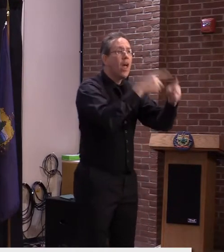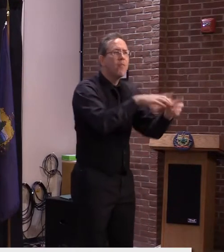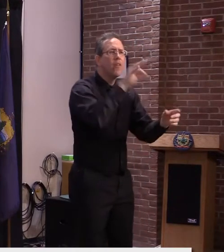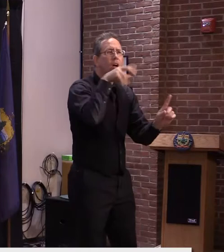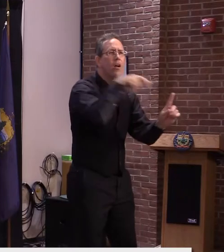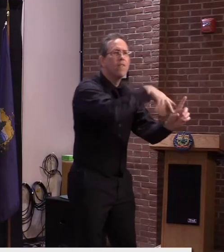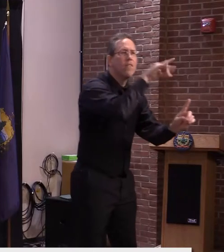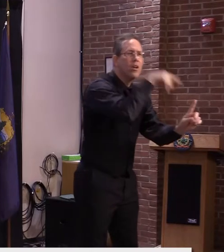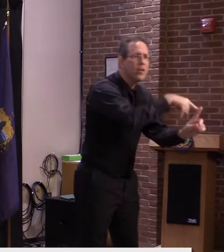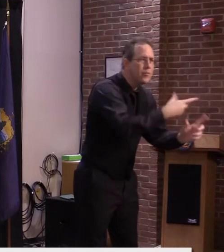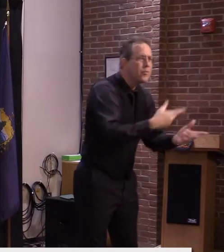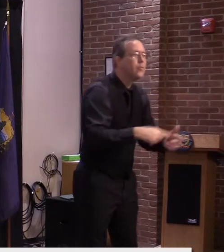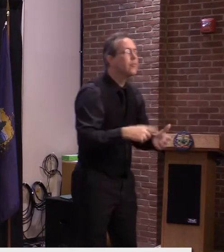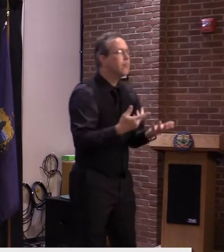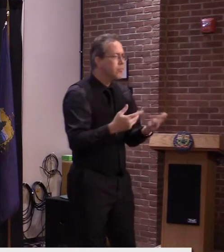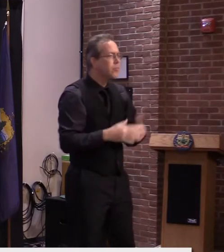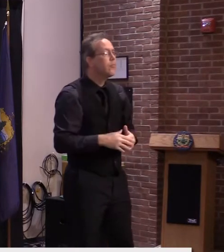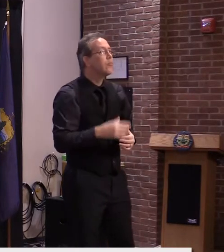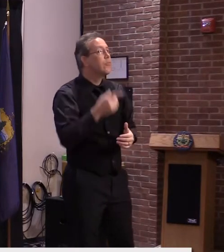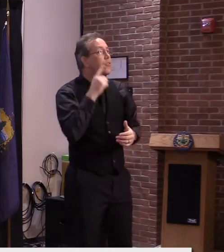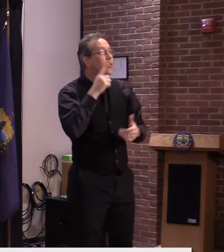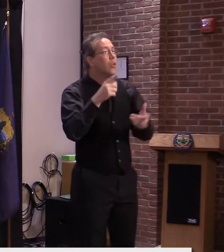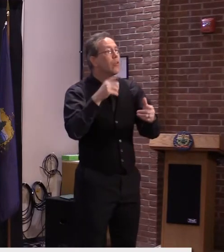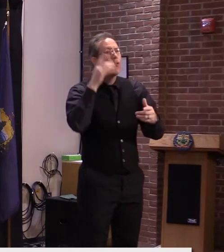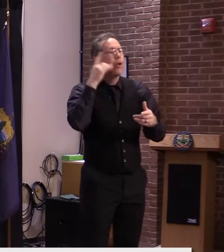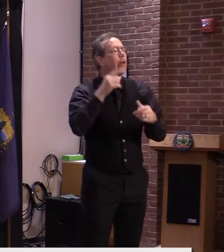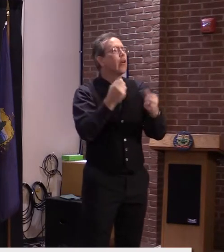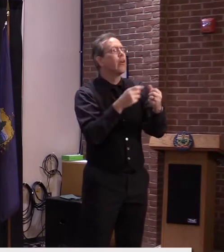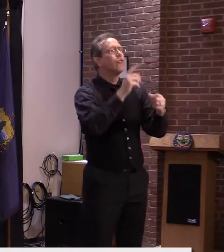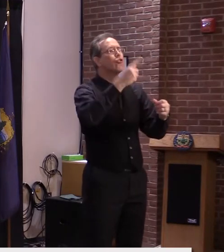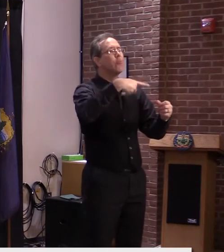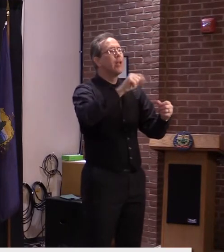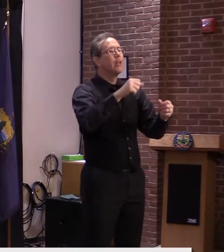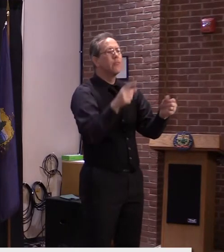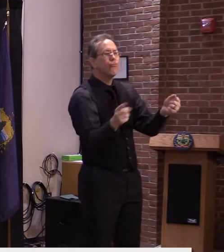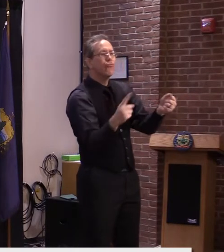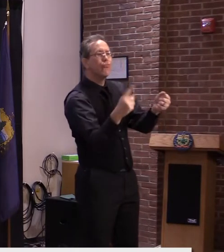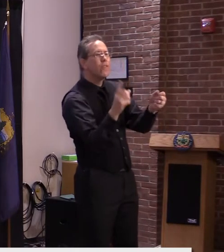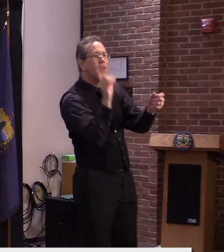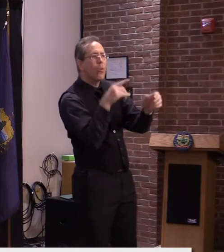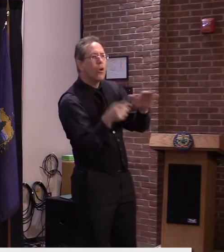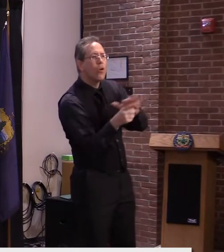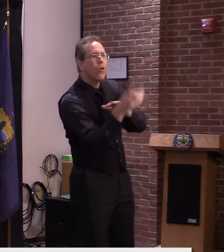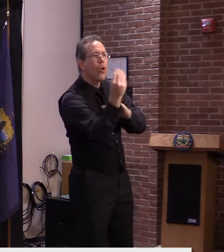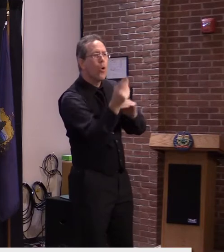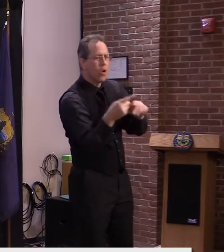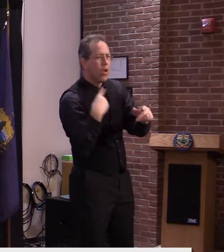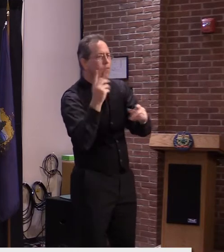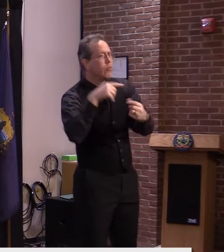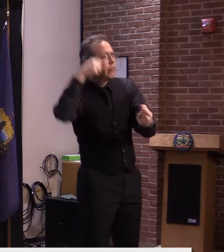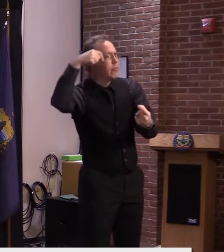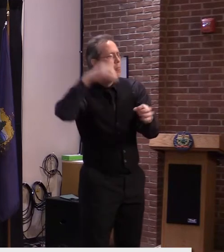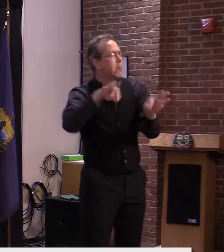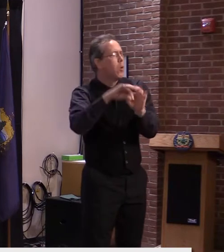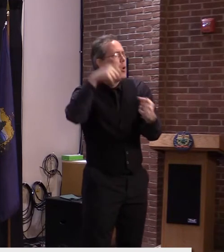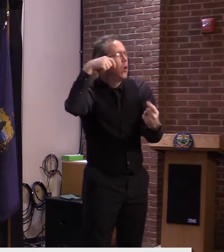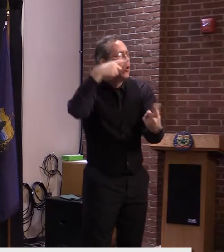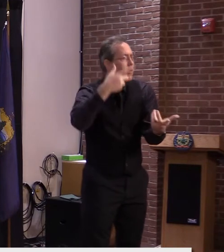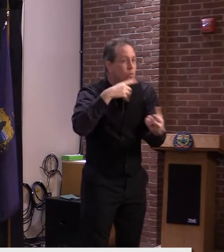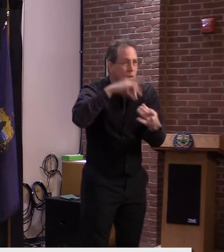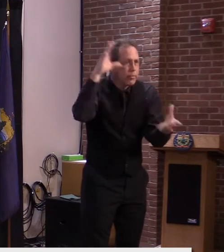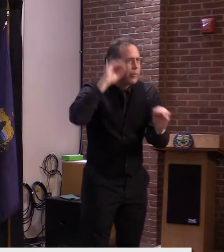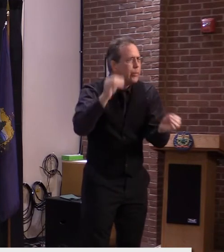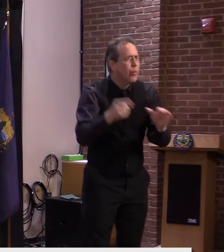important. Automation and modernization in transportation. Our fleet management and our distribution tracking depend on having good cell